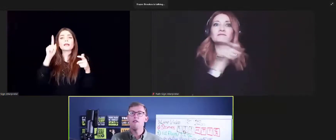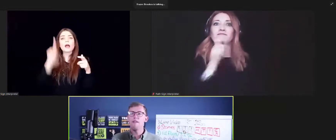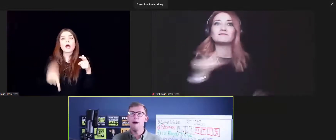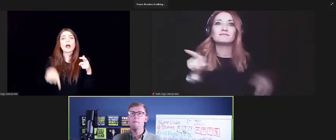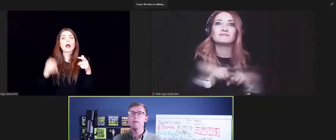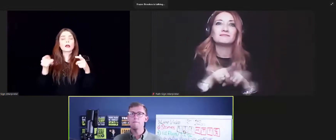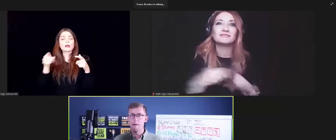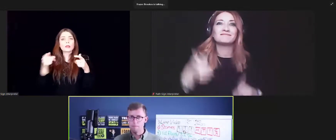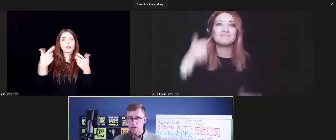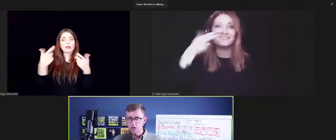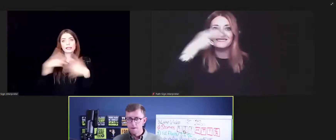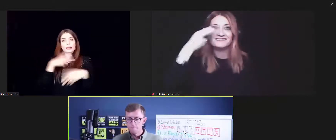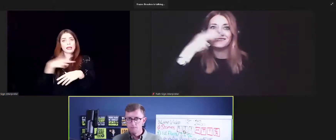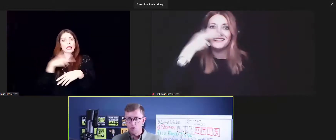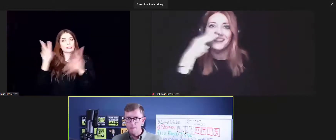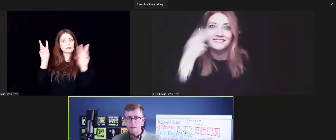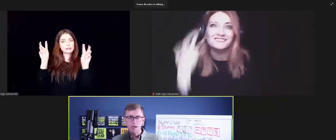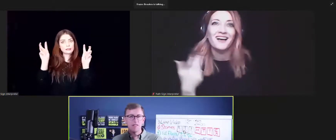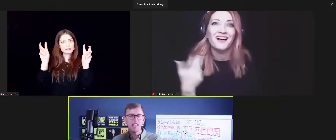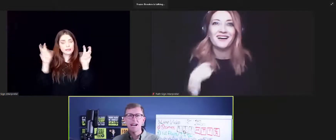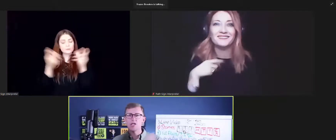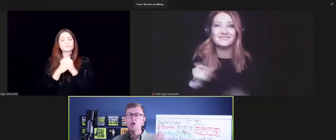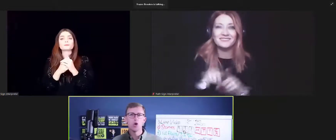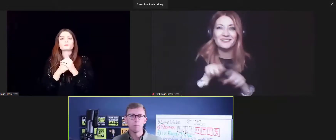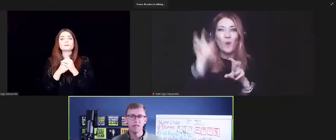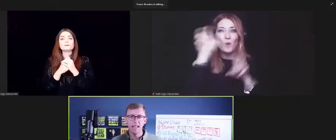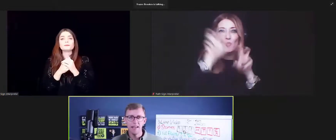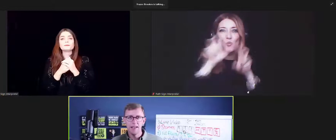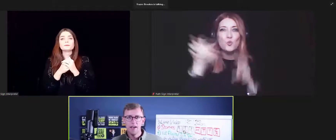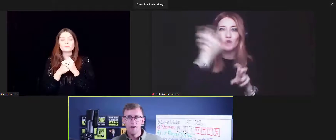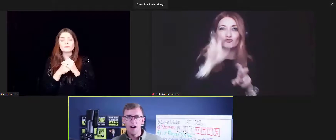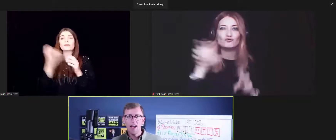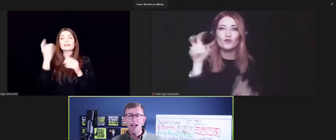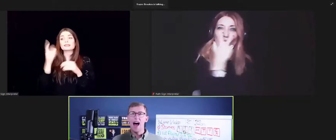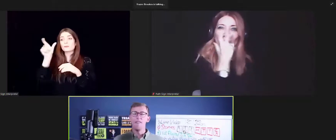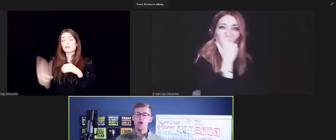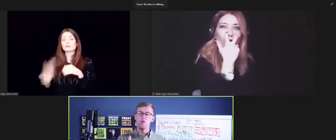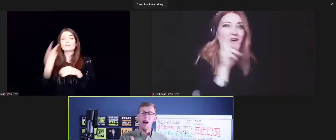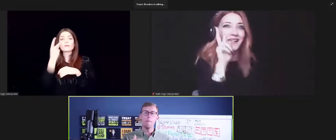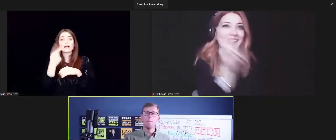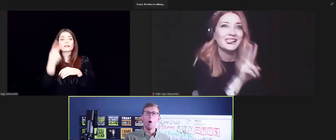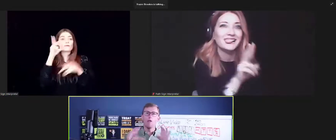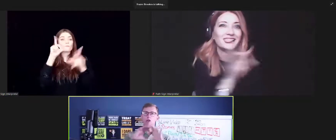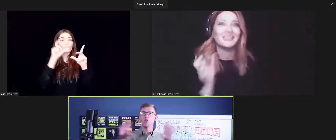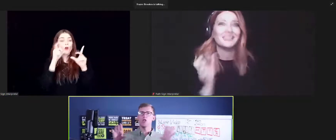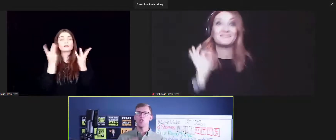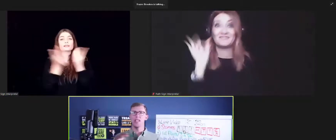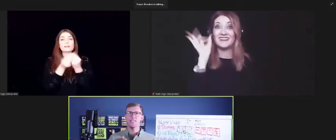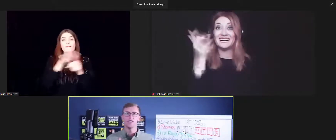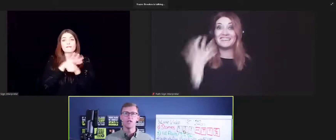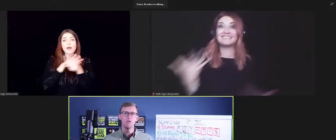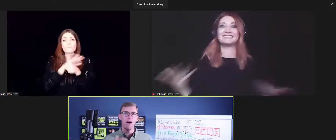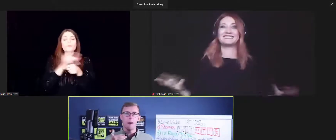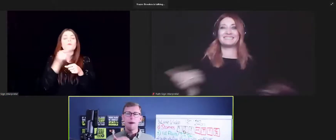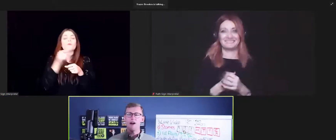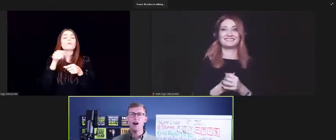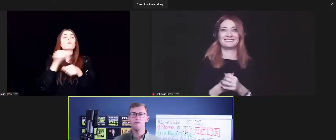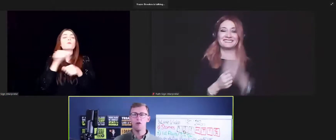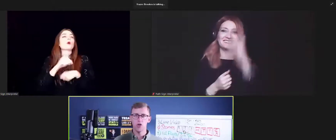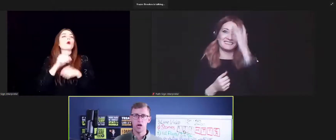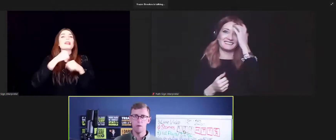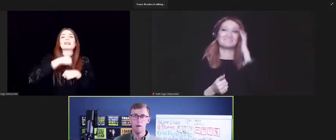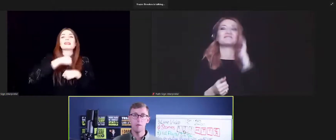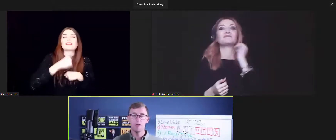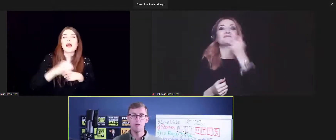your family members, right? Maybe you've tagged your husband in, right? And then you write more than just a sentence. You write a paragraph